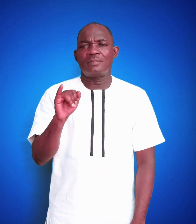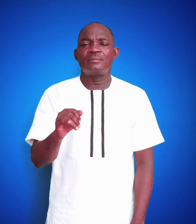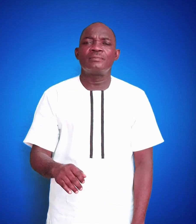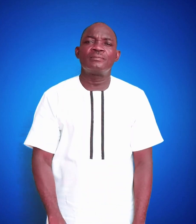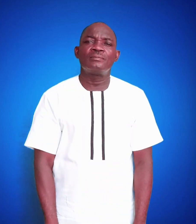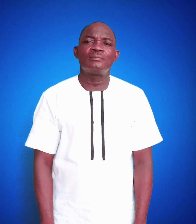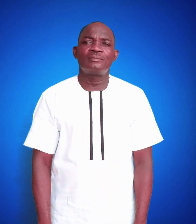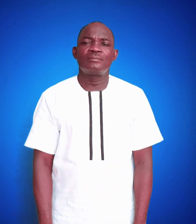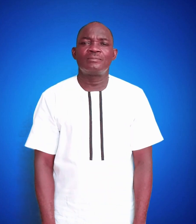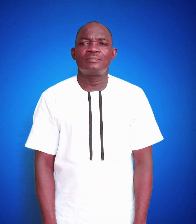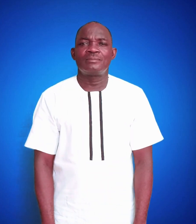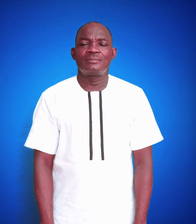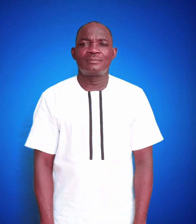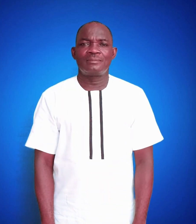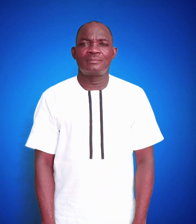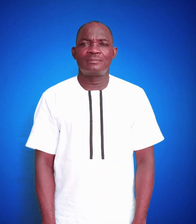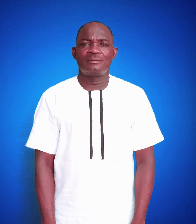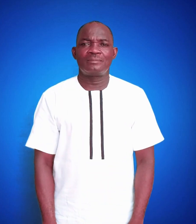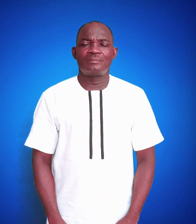PFIs,